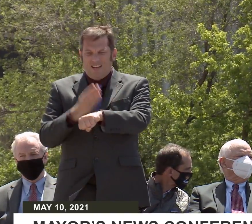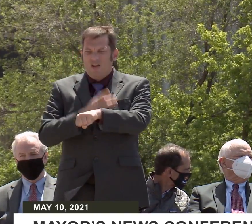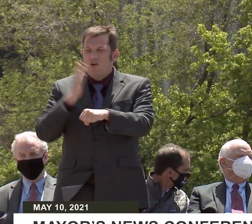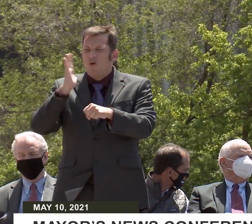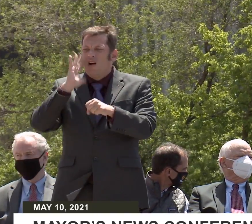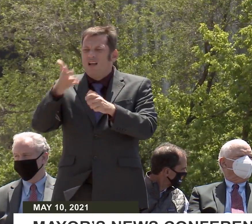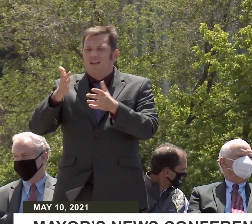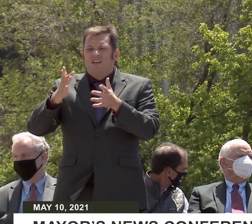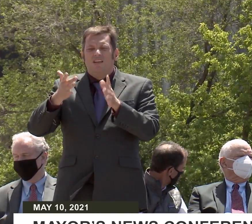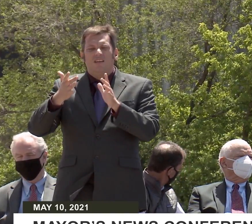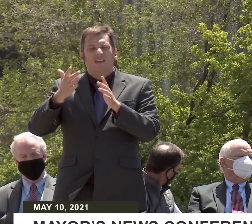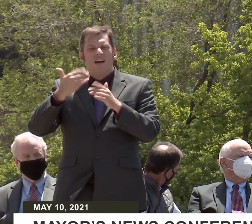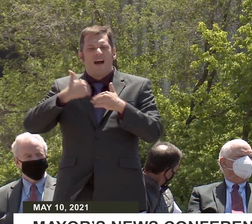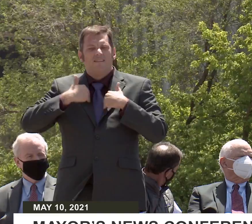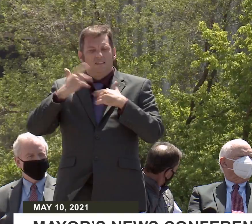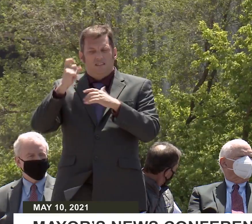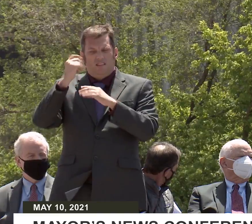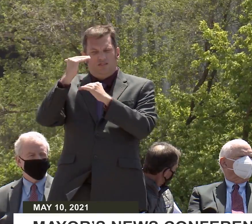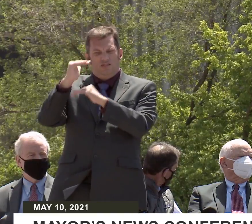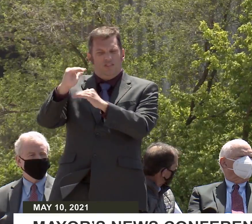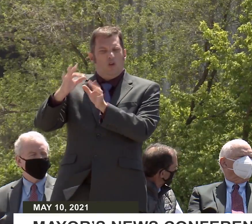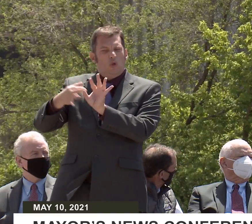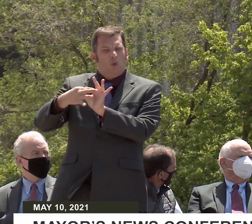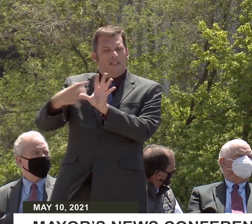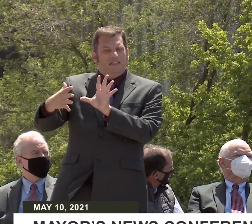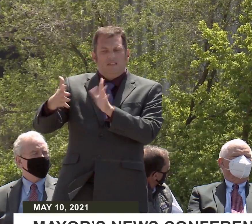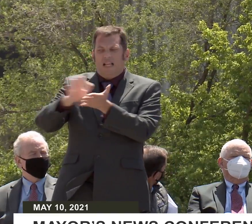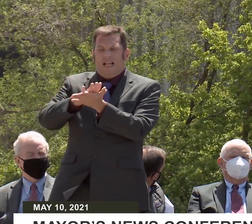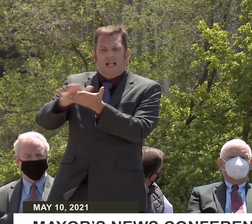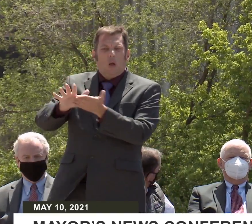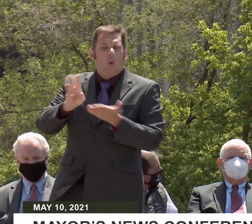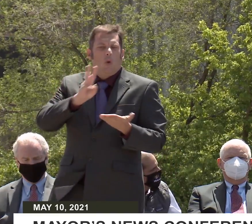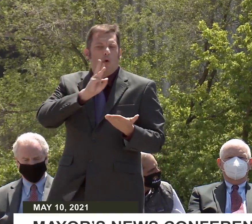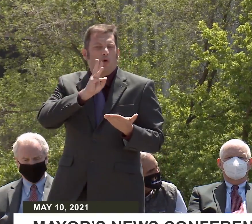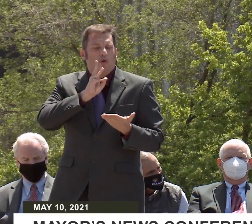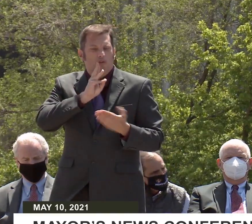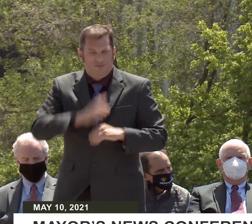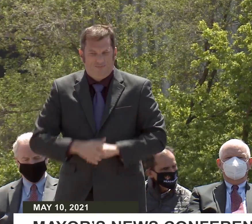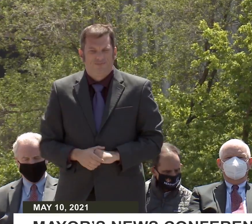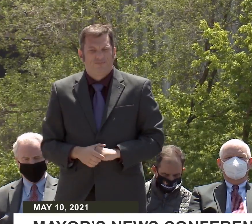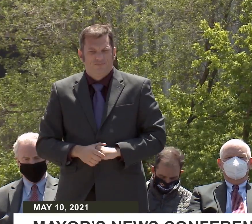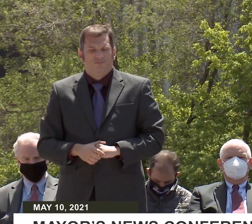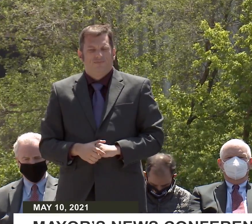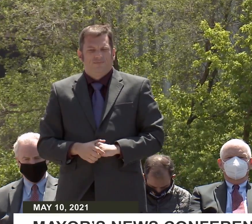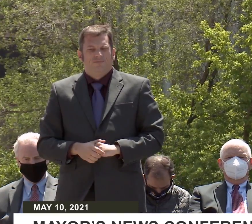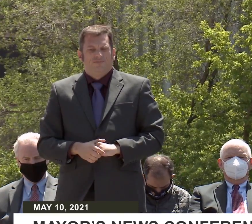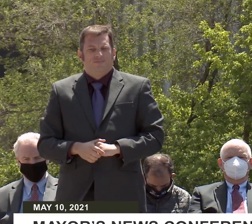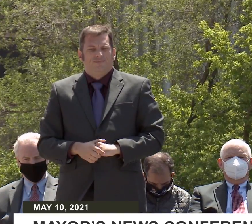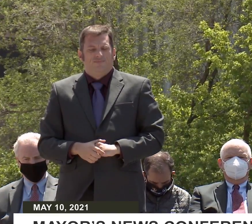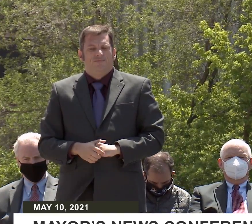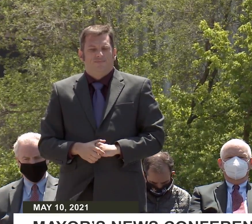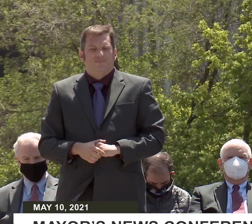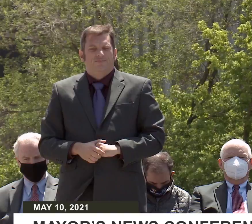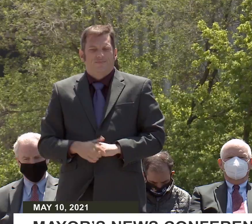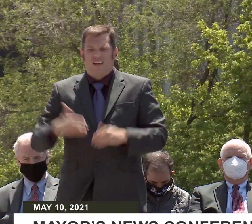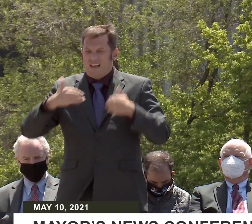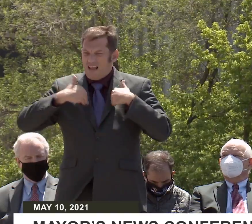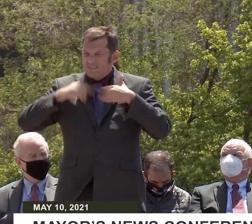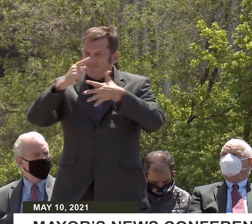and federal Clean Water Act requirements. Lifting the restriction, the hydraulic